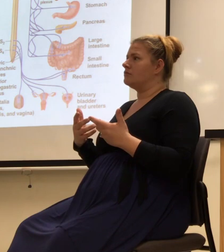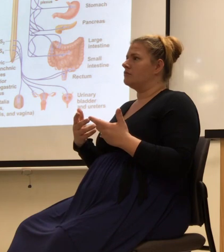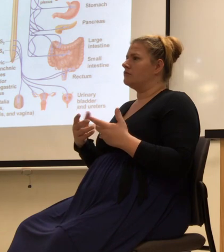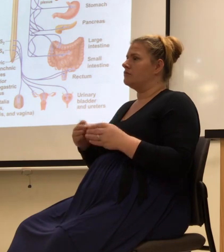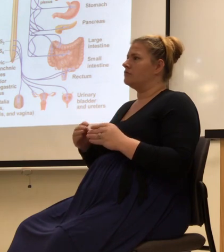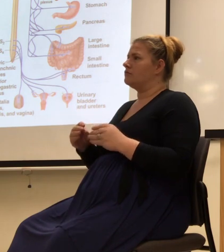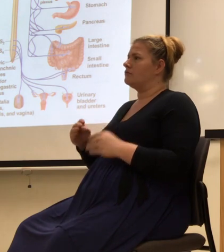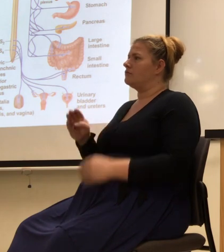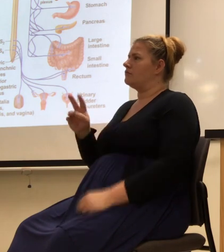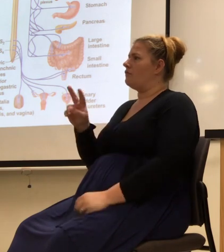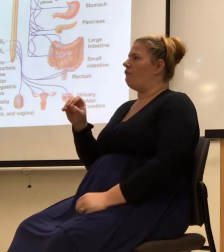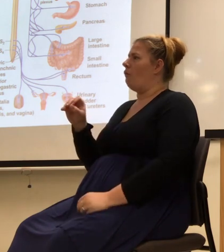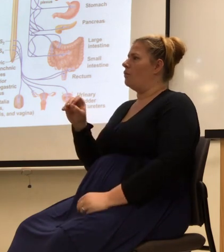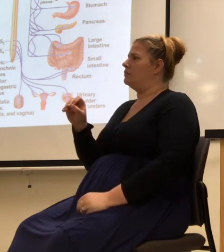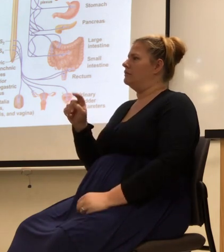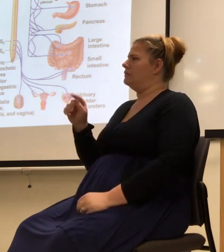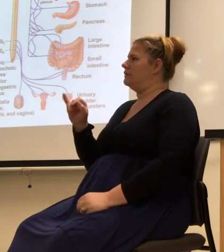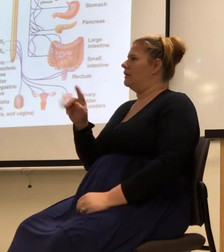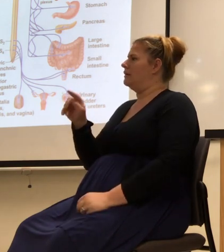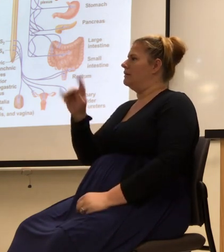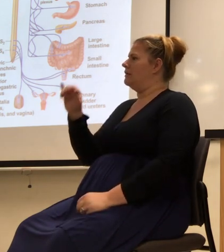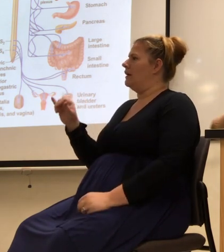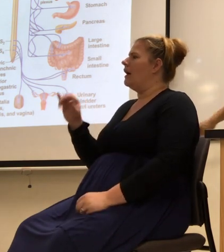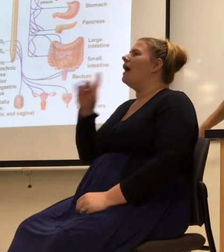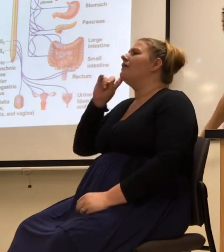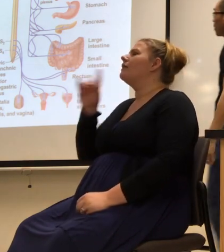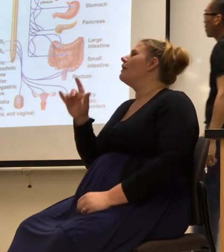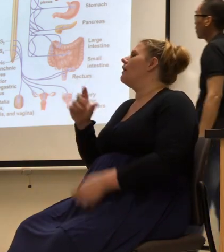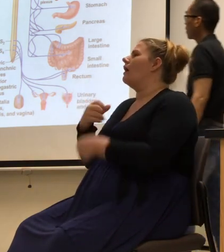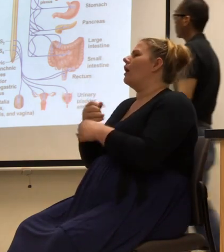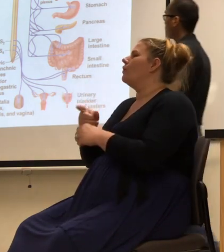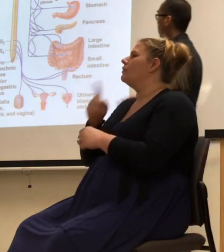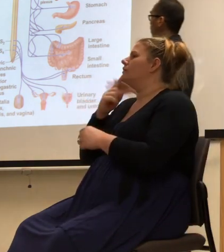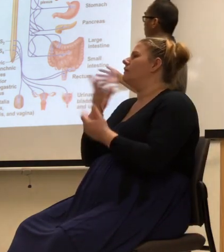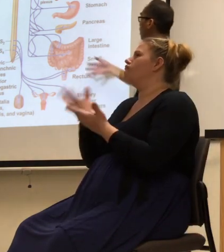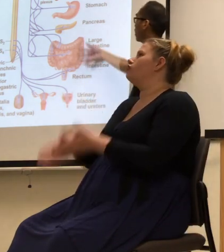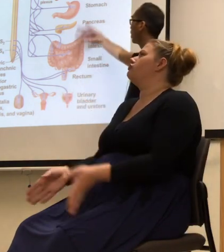So I think what you say in general